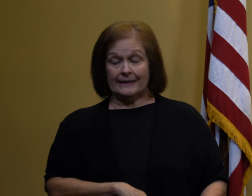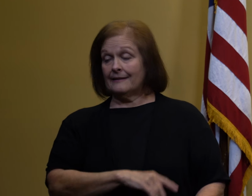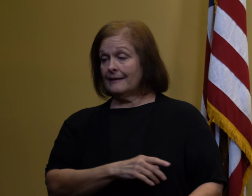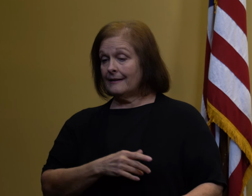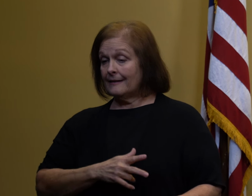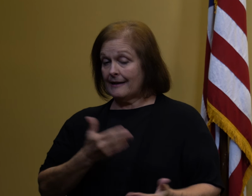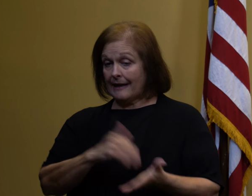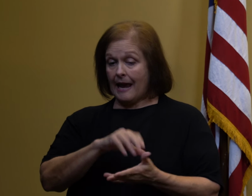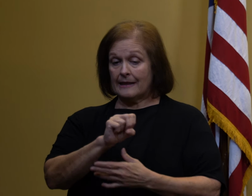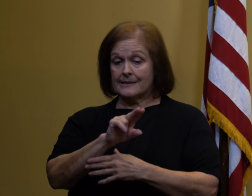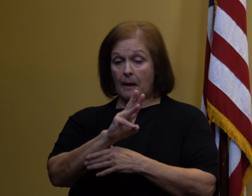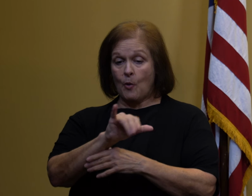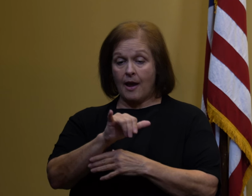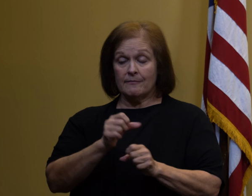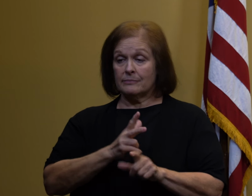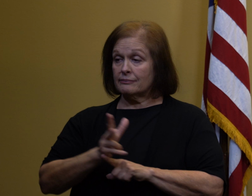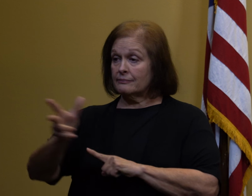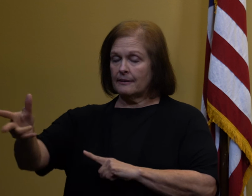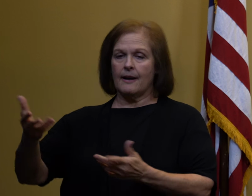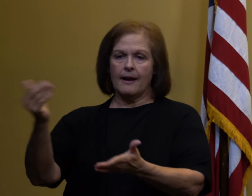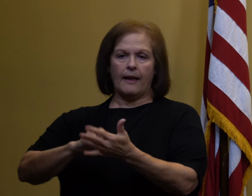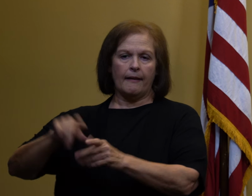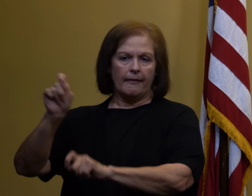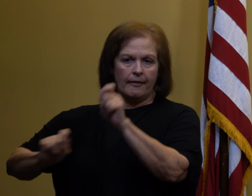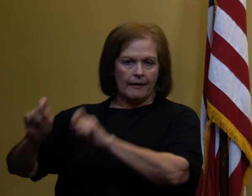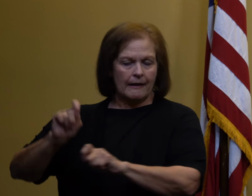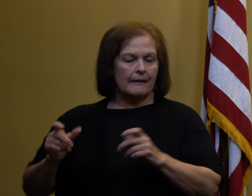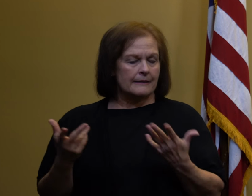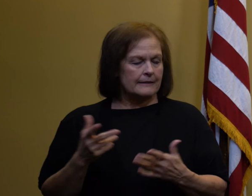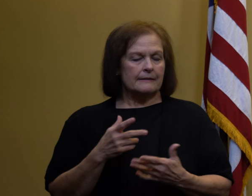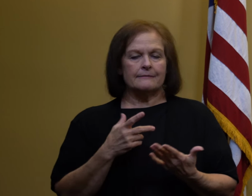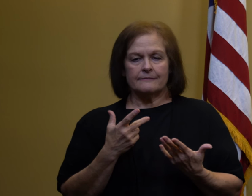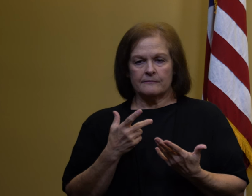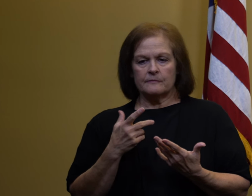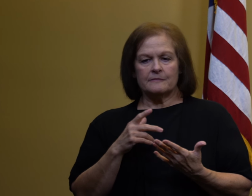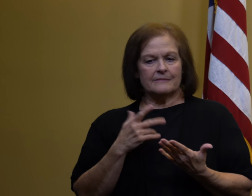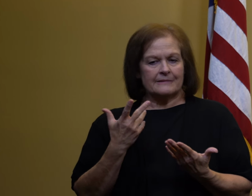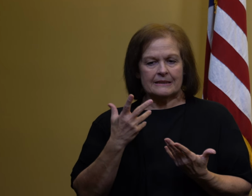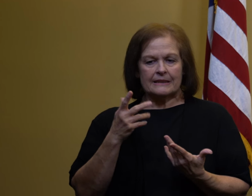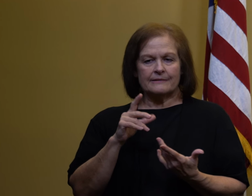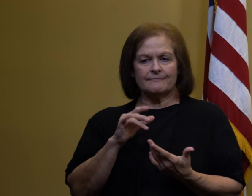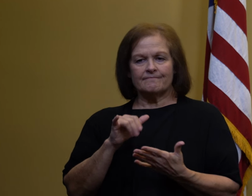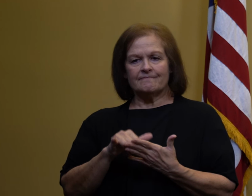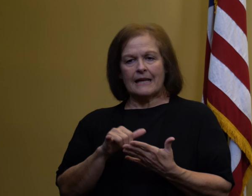kind of like that same concept, but it's not something that it's going into